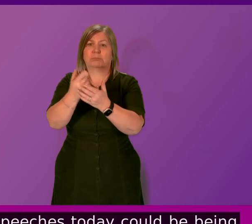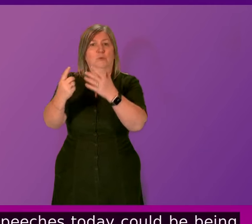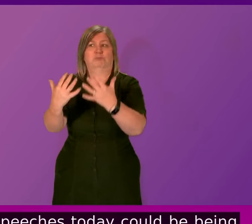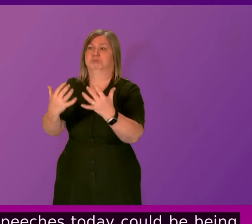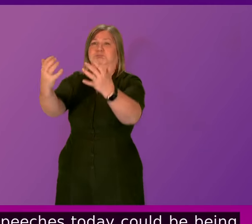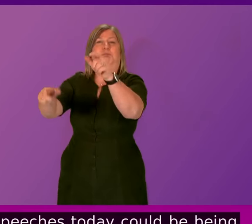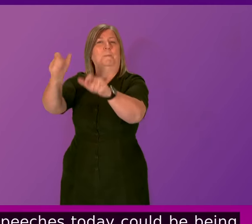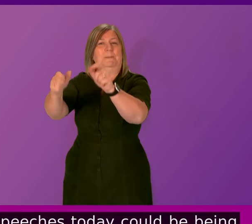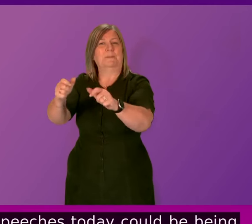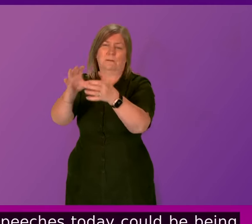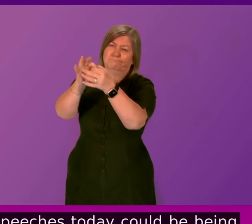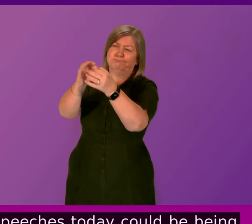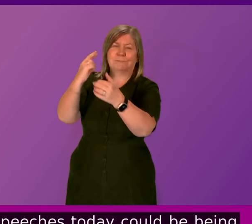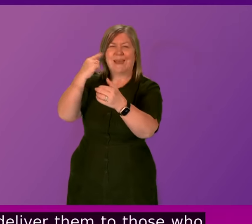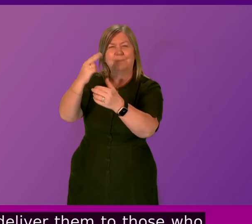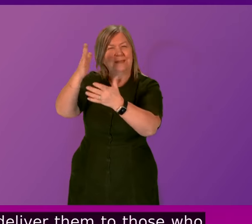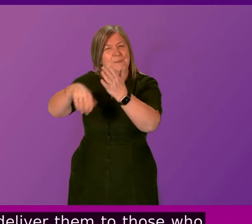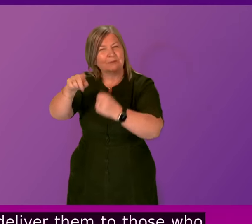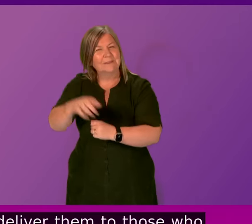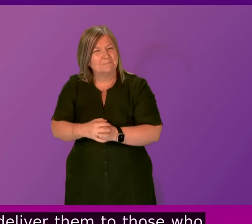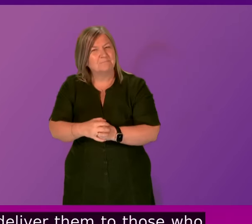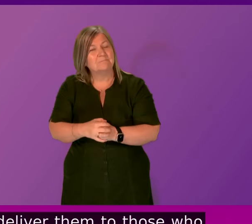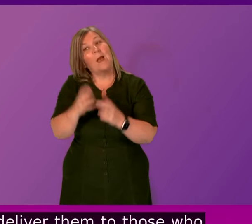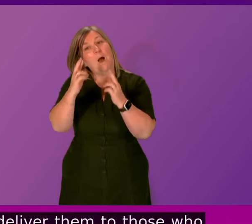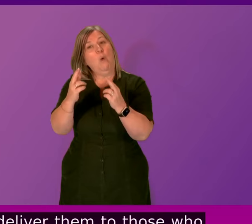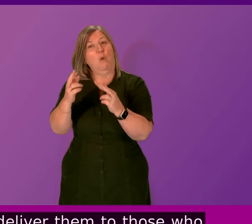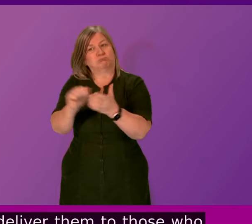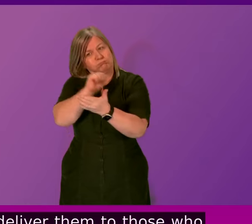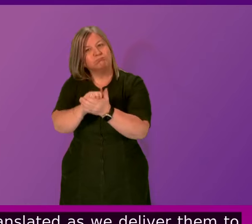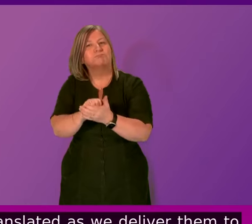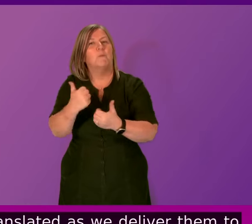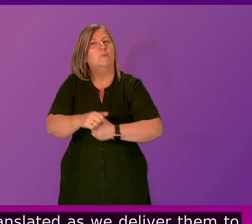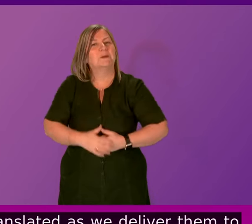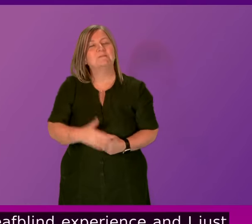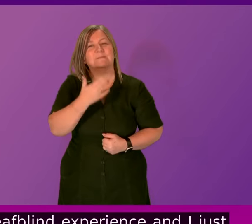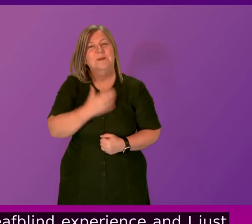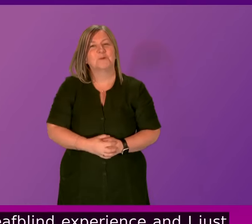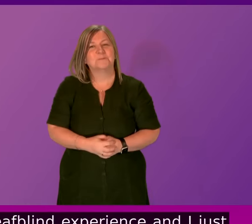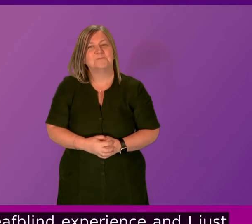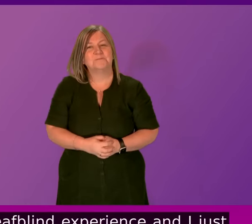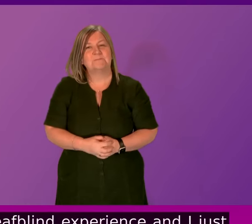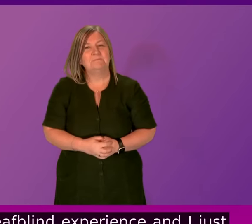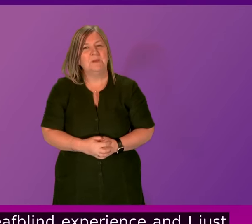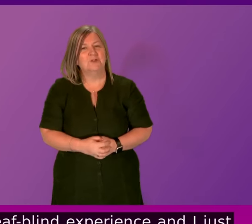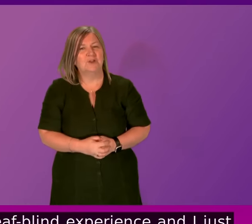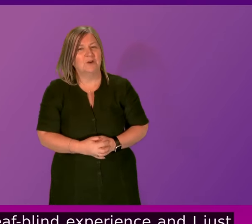relate to the deafblind experience. And I just hope we've done it justice. Thank you.